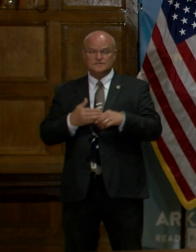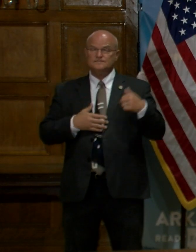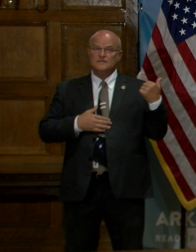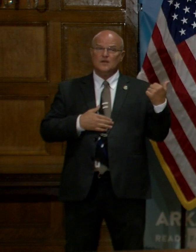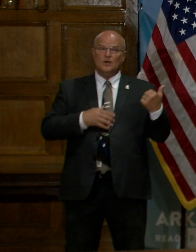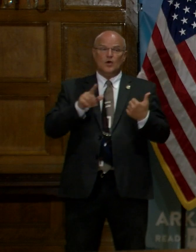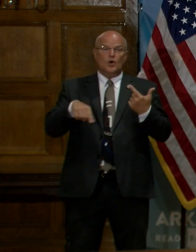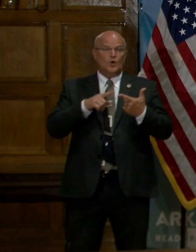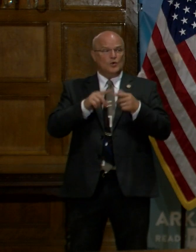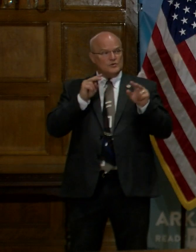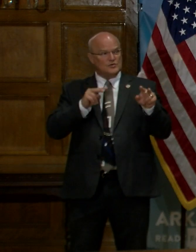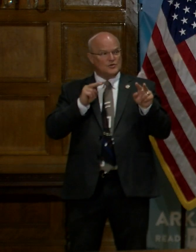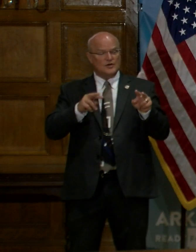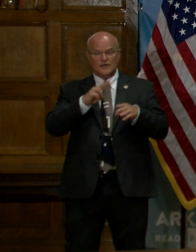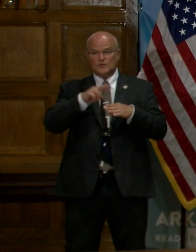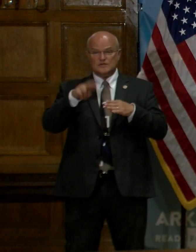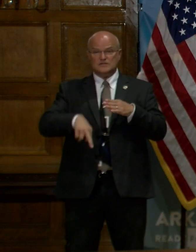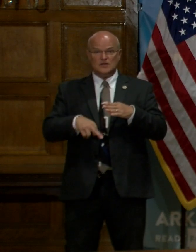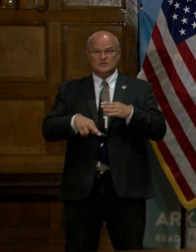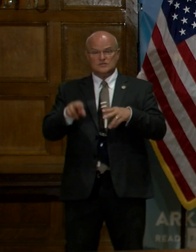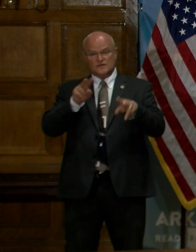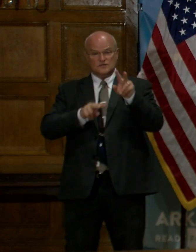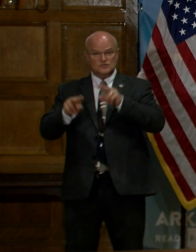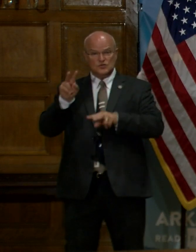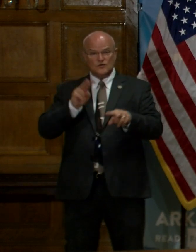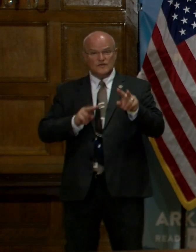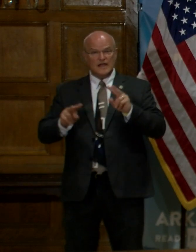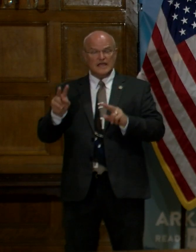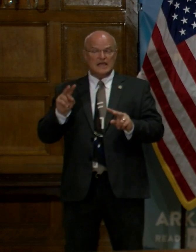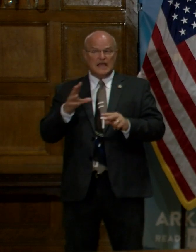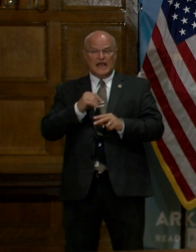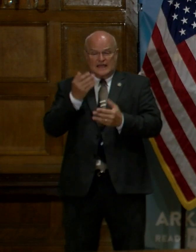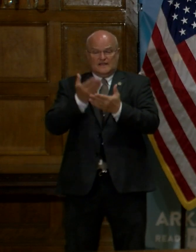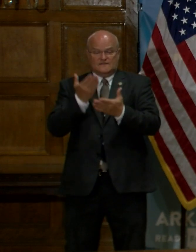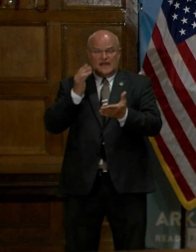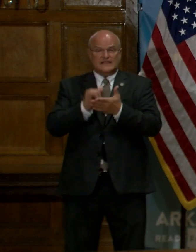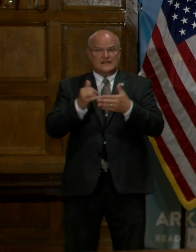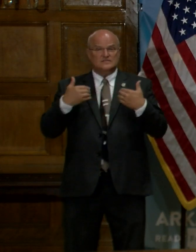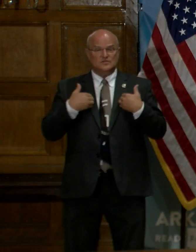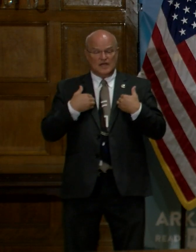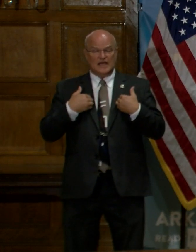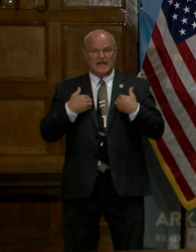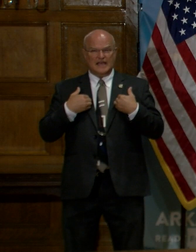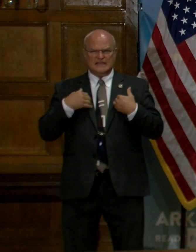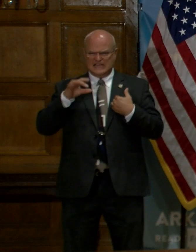Well, whenever you look at the results of the survey and the fact that you've had,